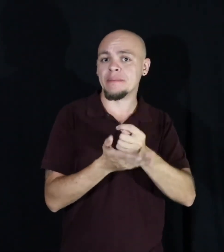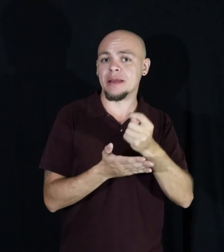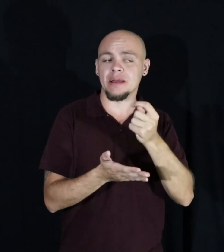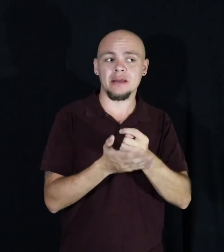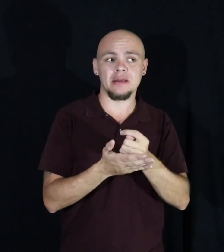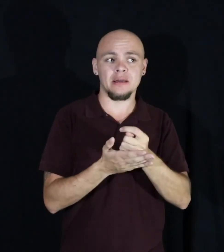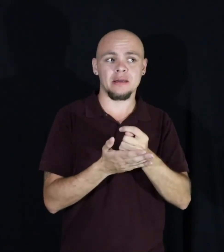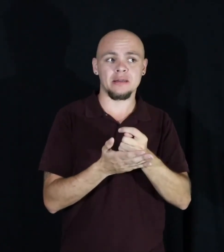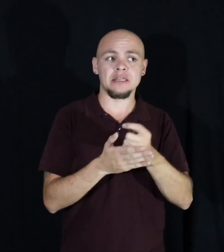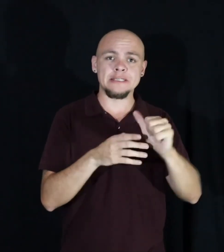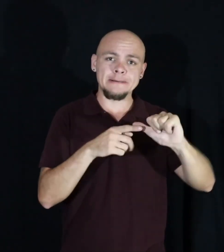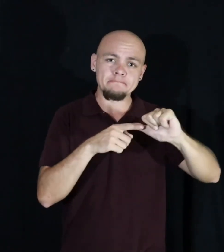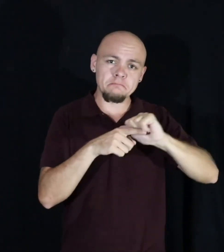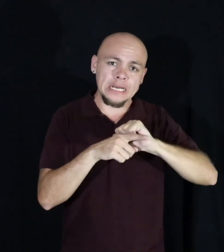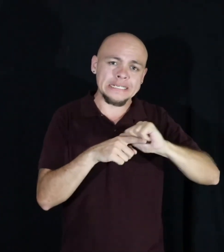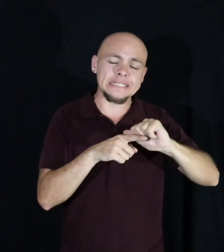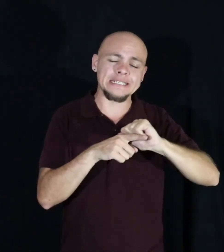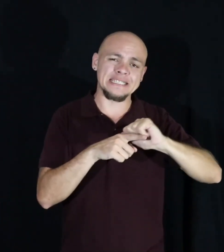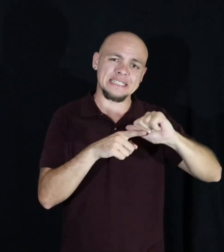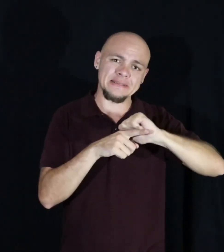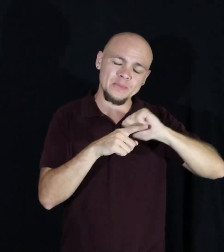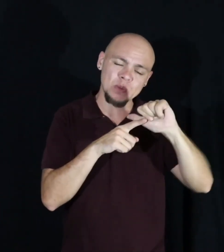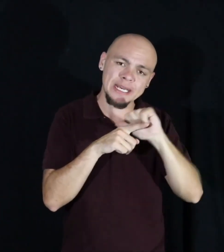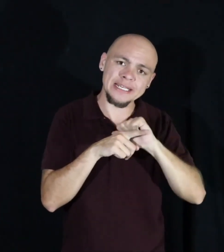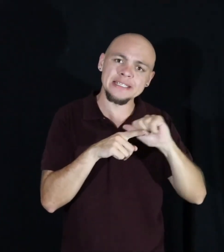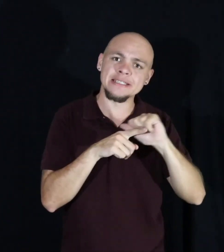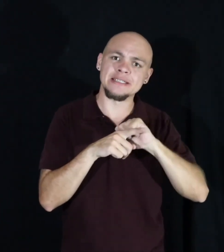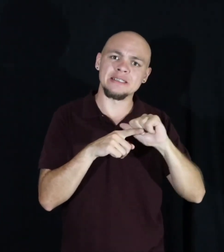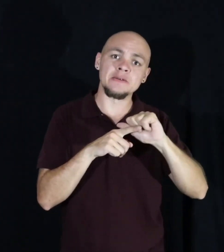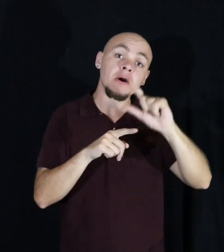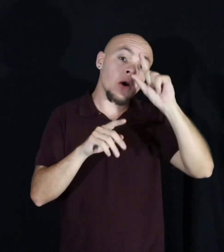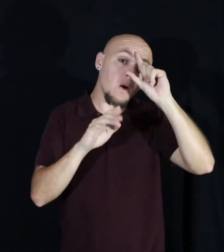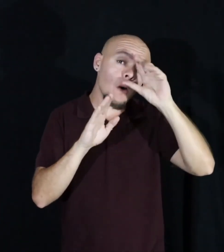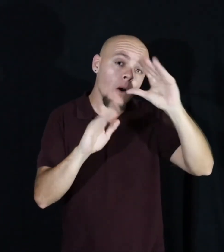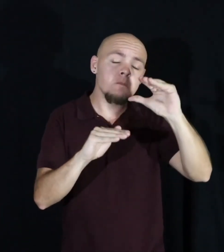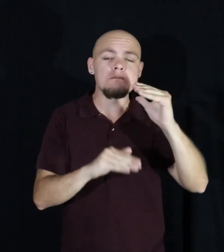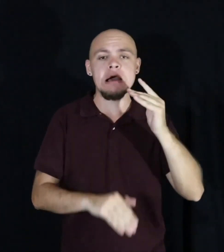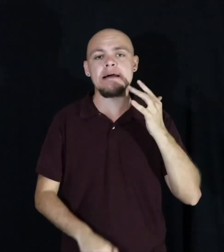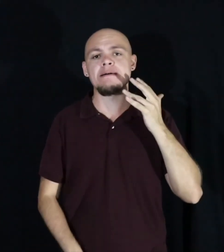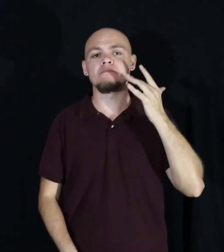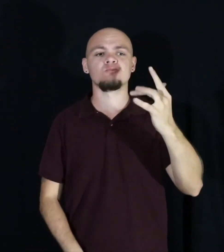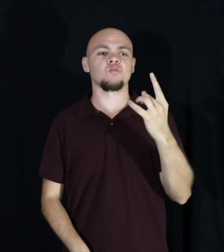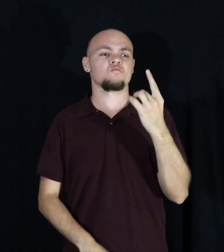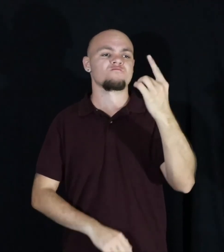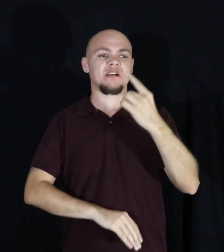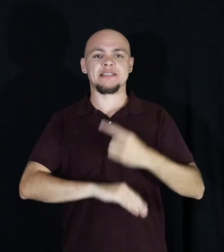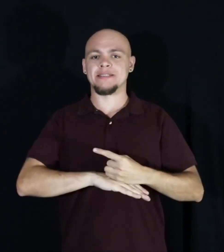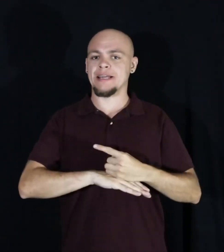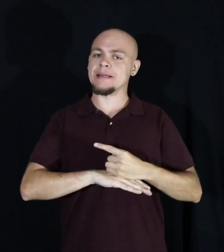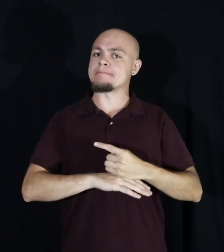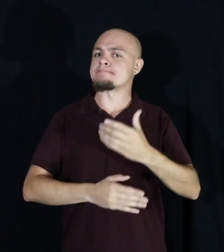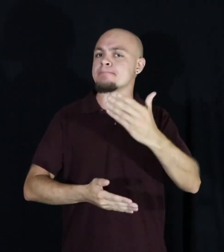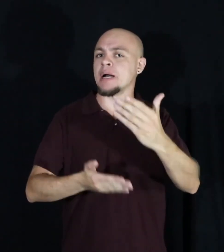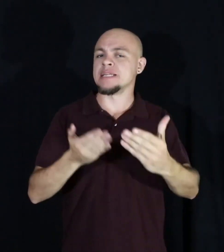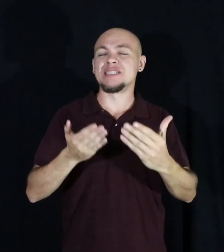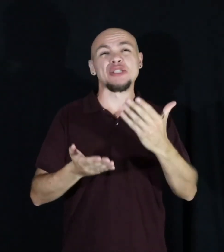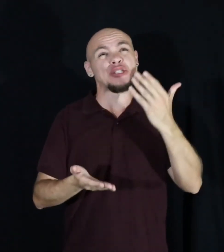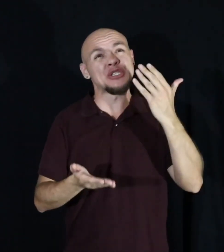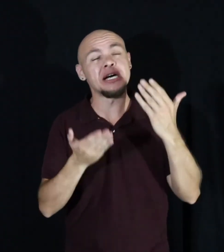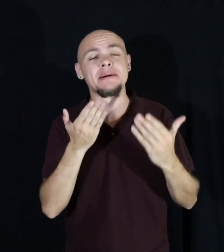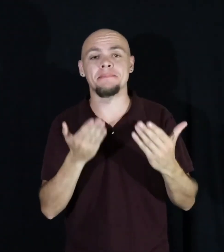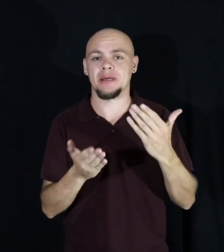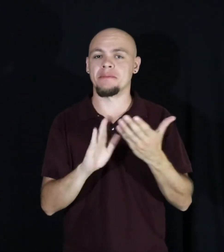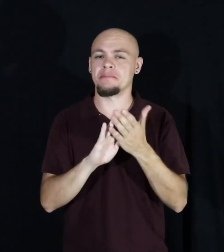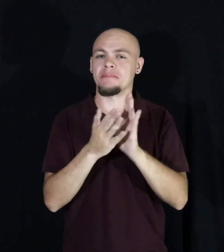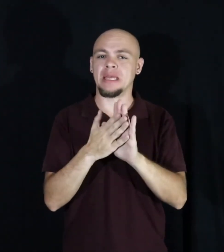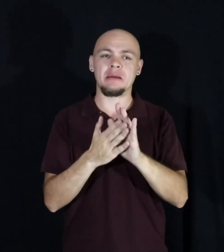practicing and practicing, with the hope that one day he might, just might, become